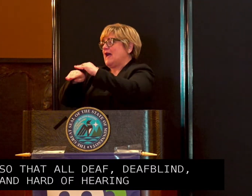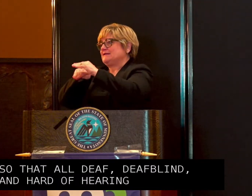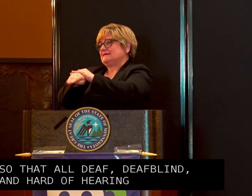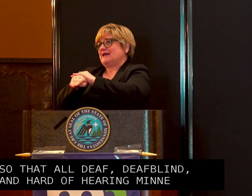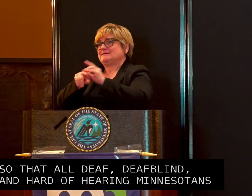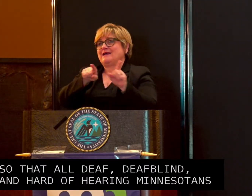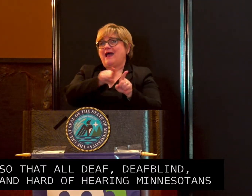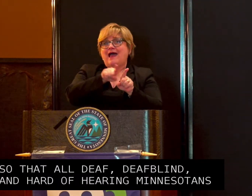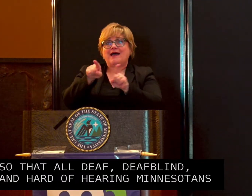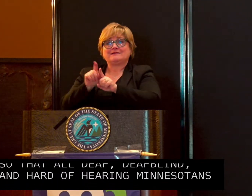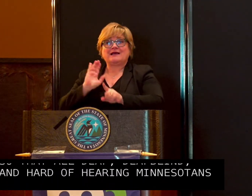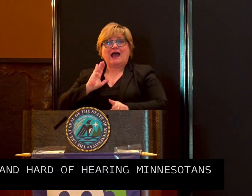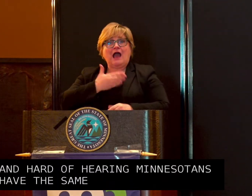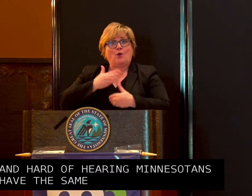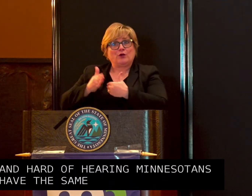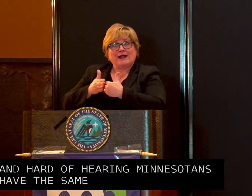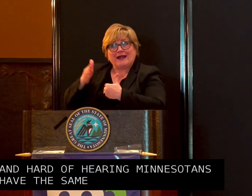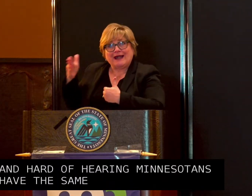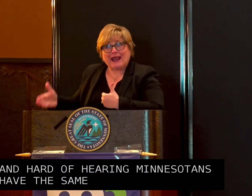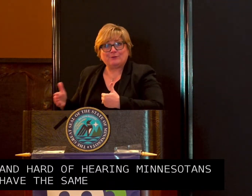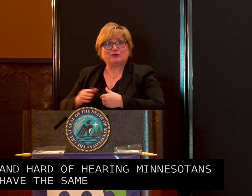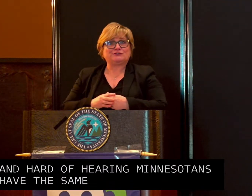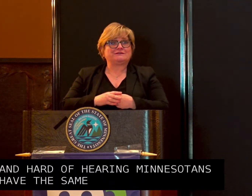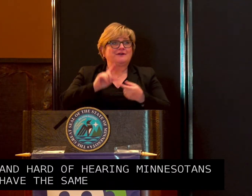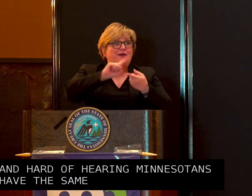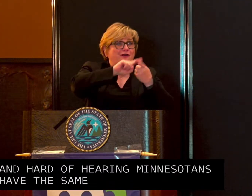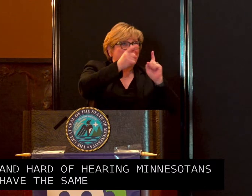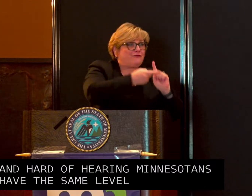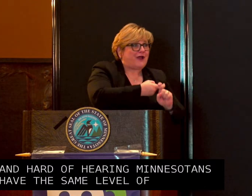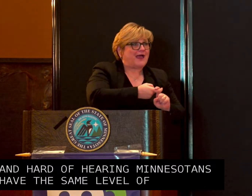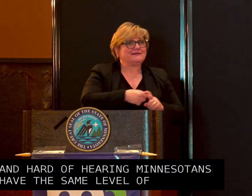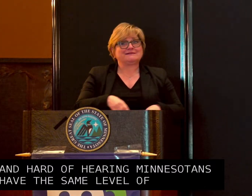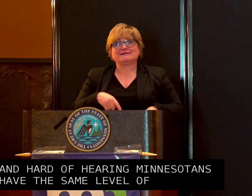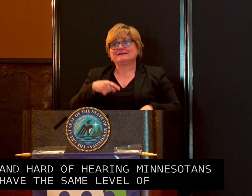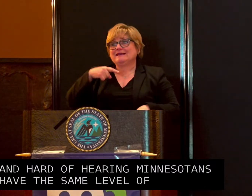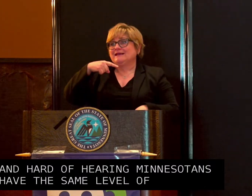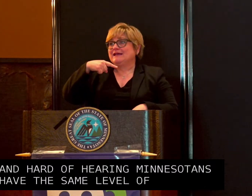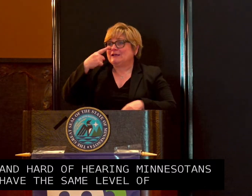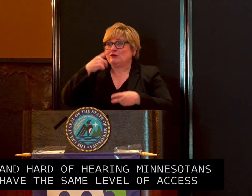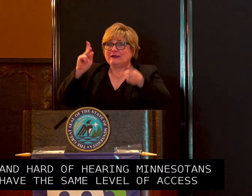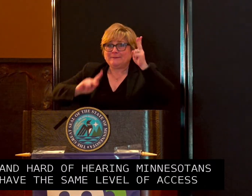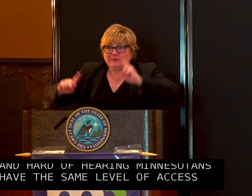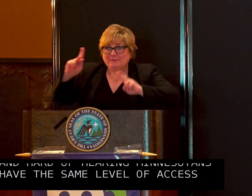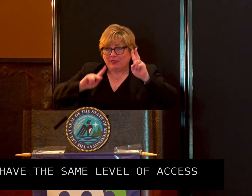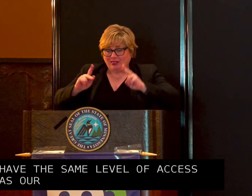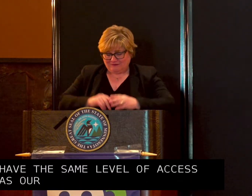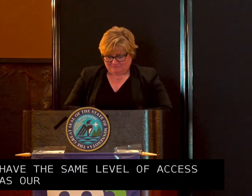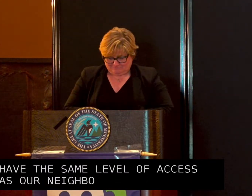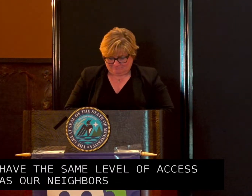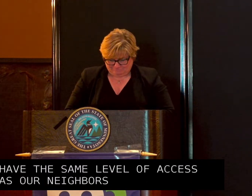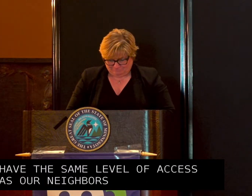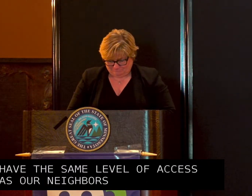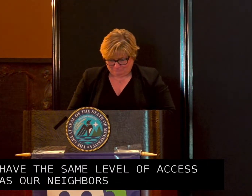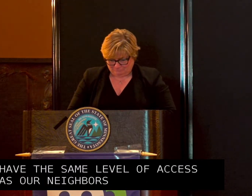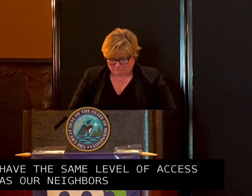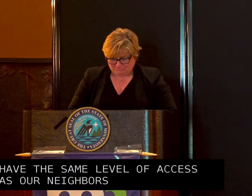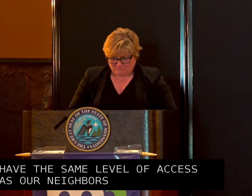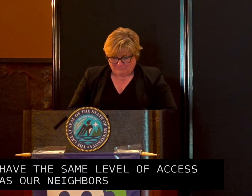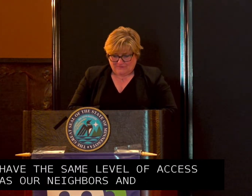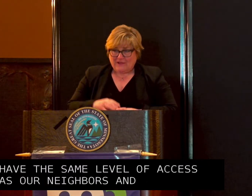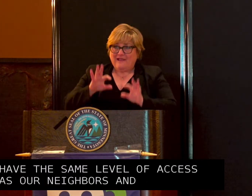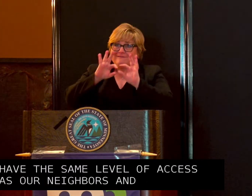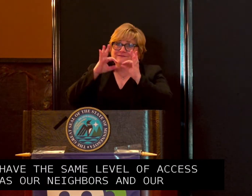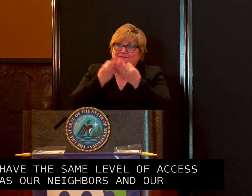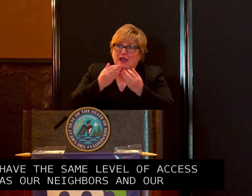have the same level of access as our neighbors and our friends and hearing